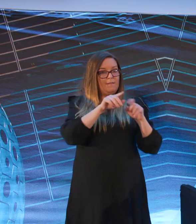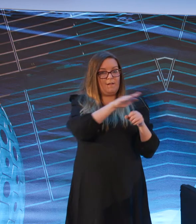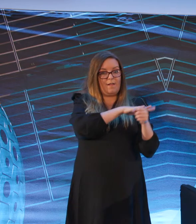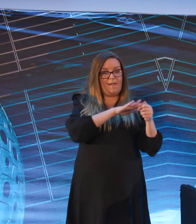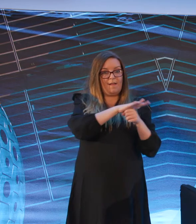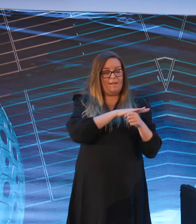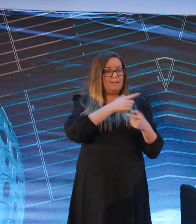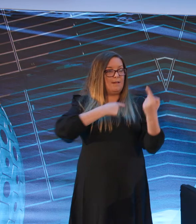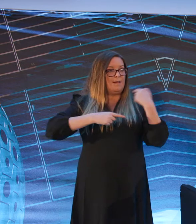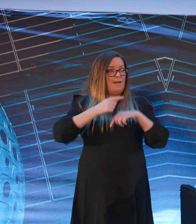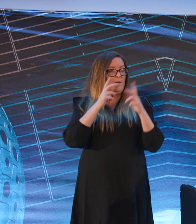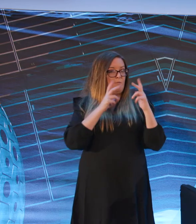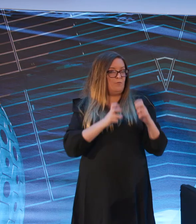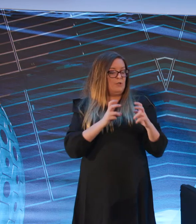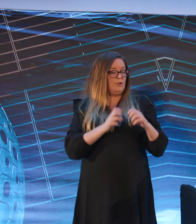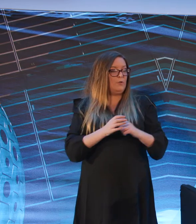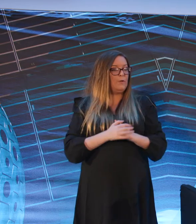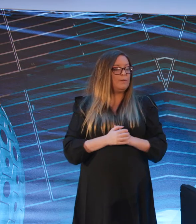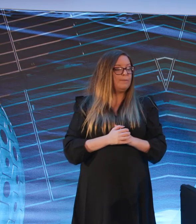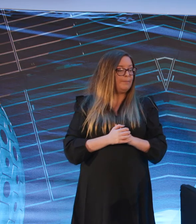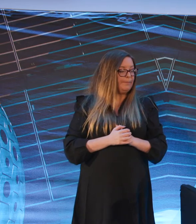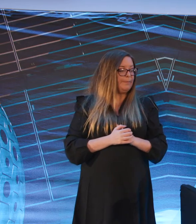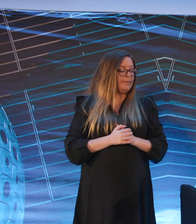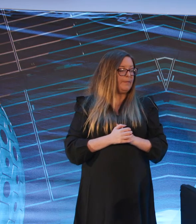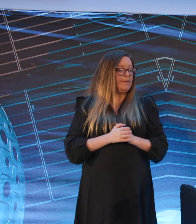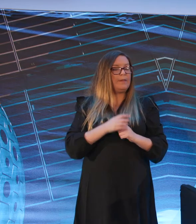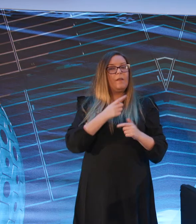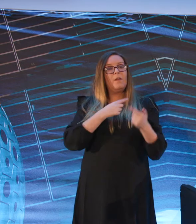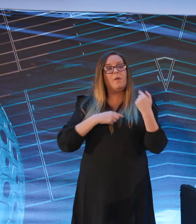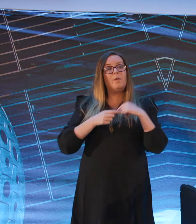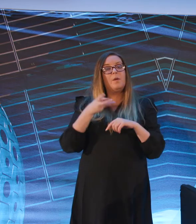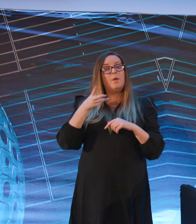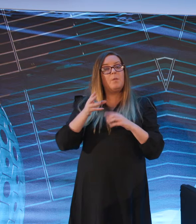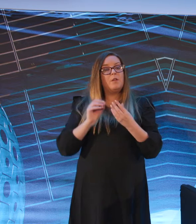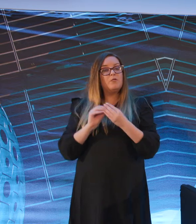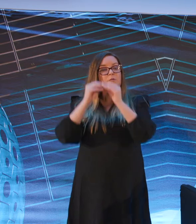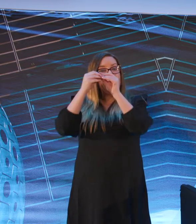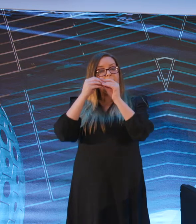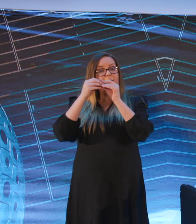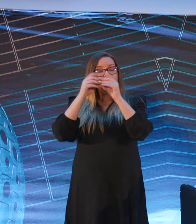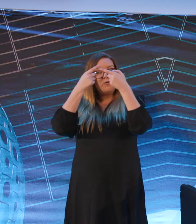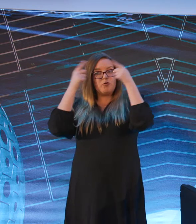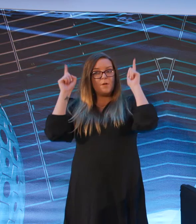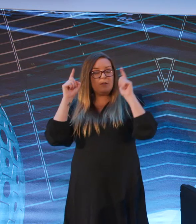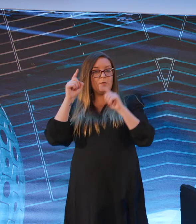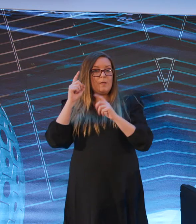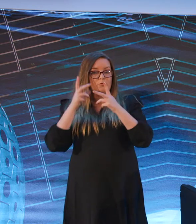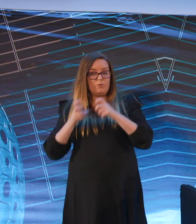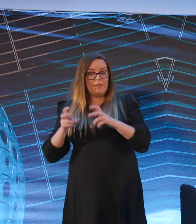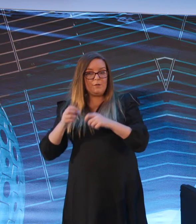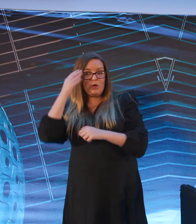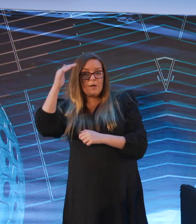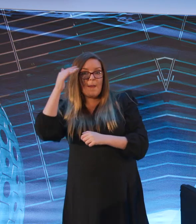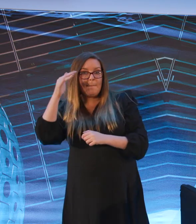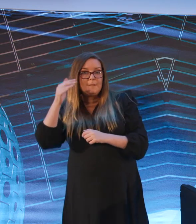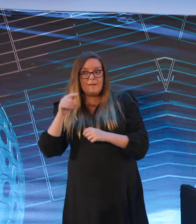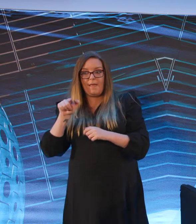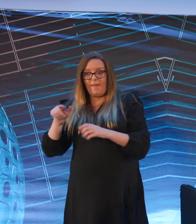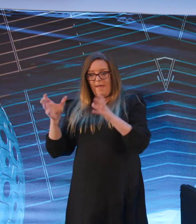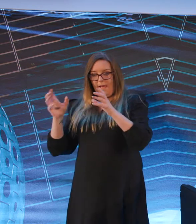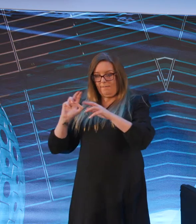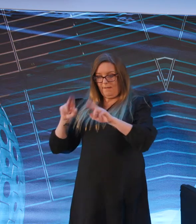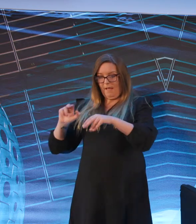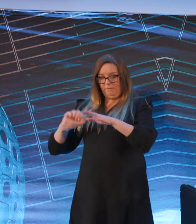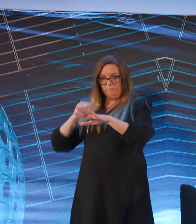research. We will create a graduate research academy to nurture the future and next generation